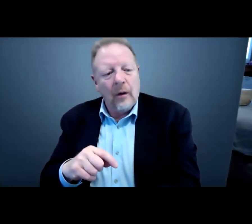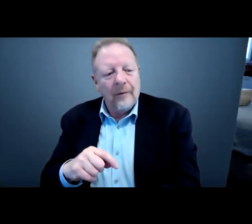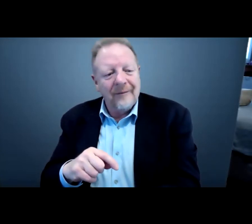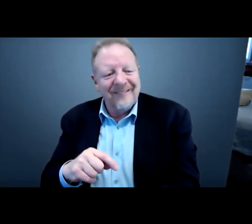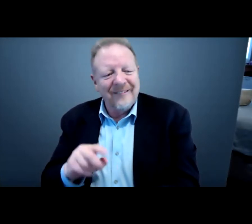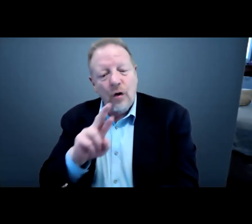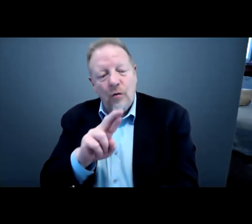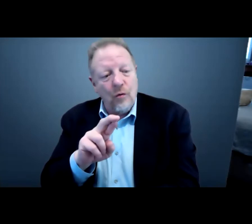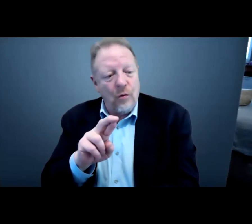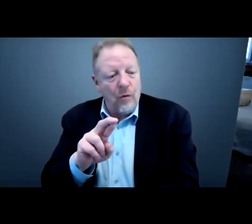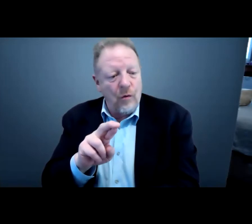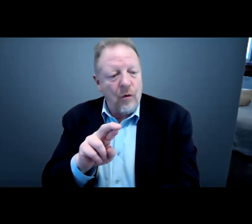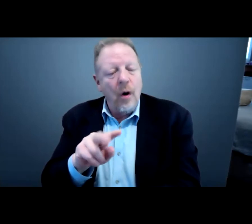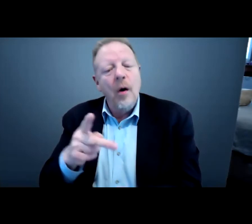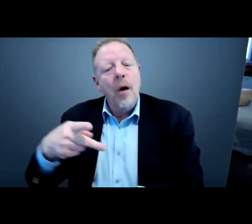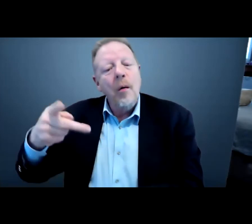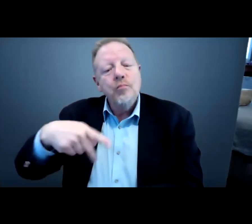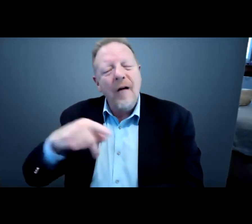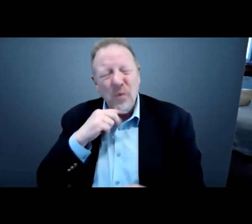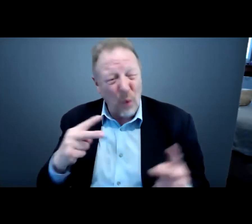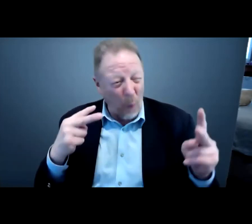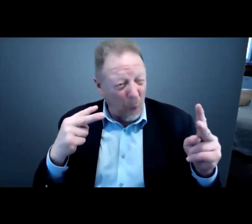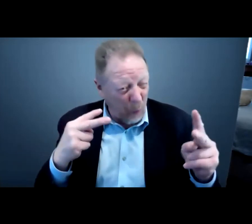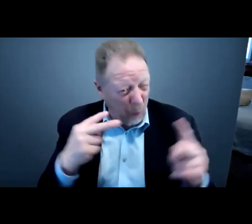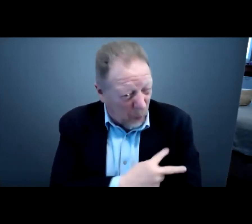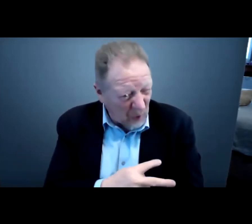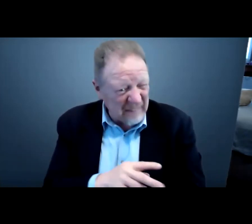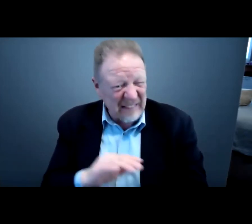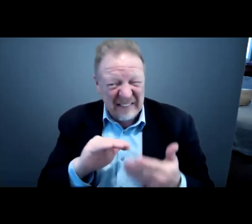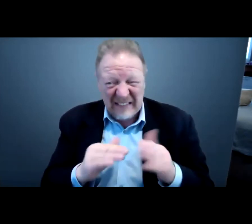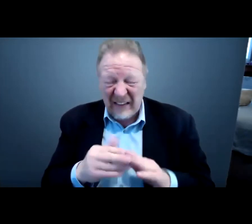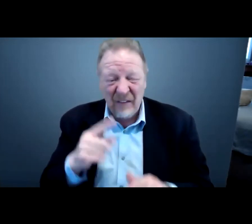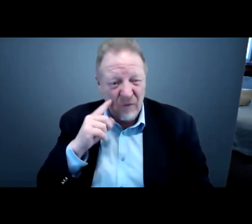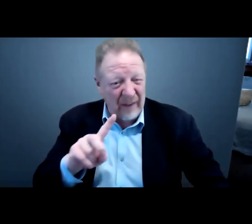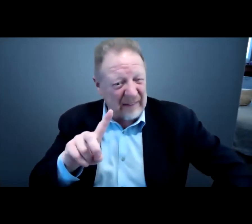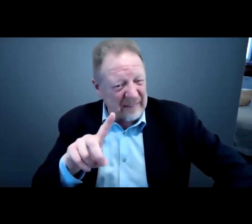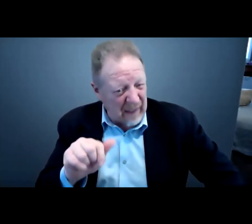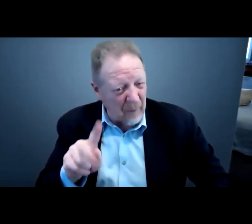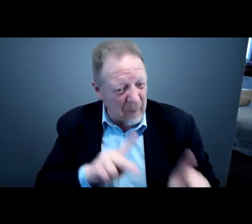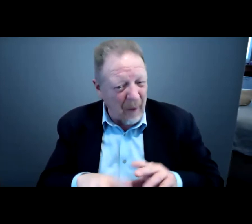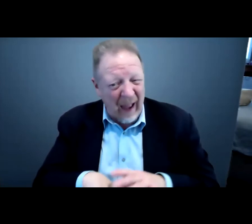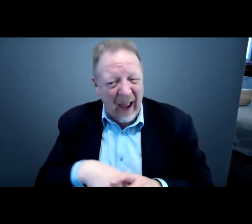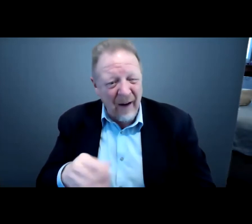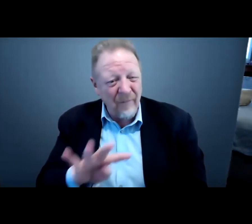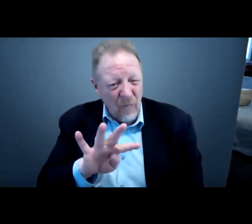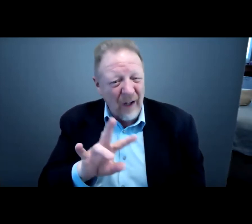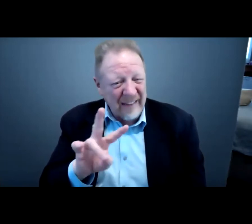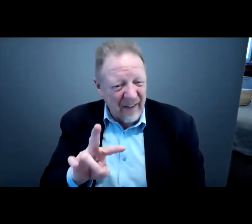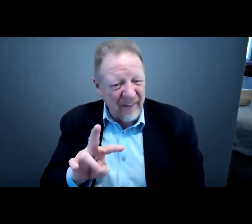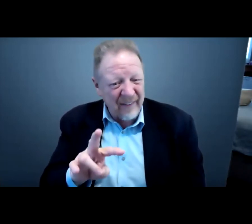Rhode Island or Providence was the worst city for disabled out of 47 out of 50